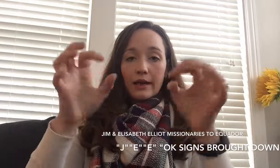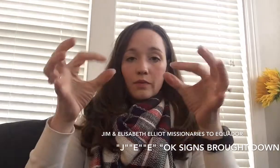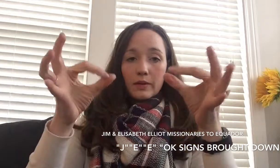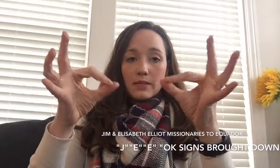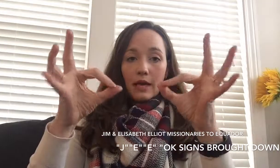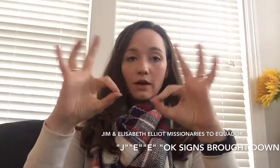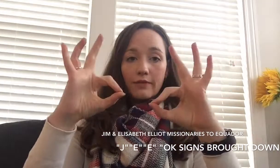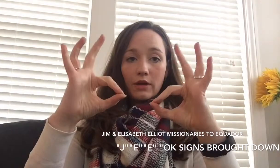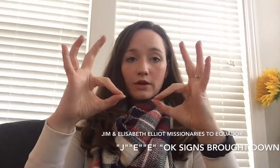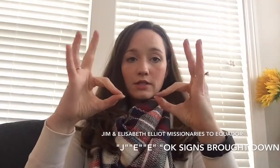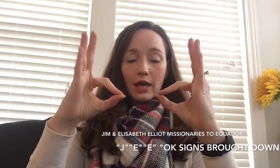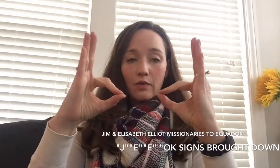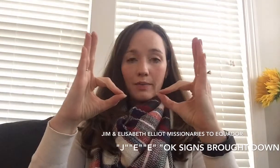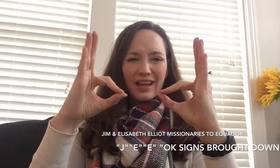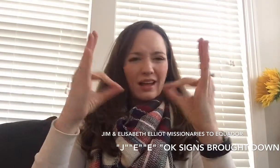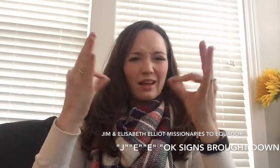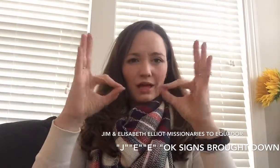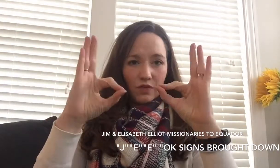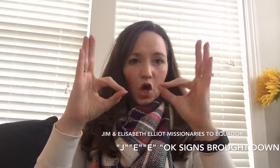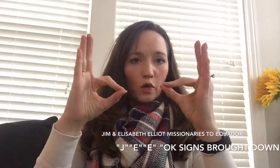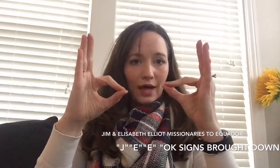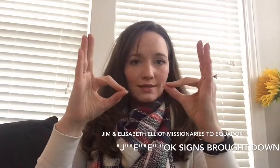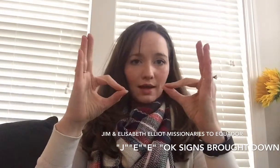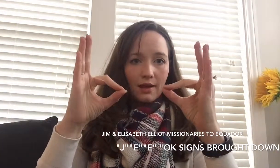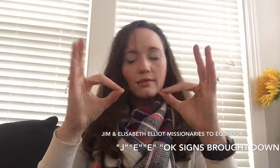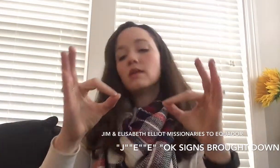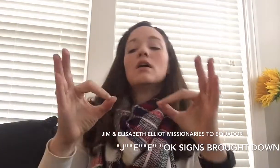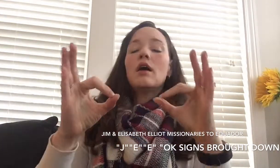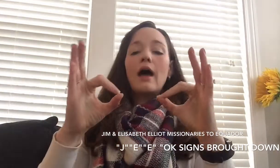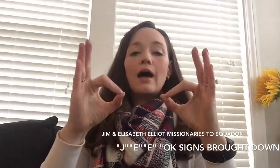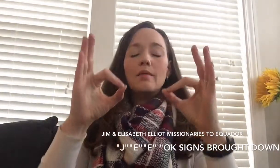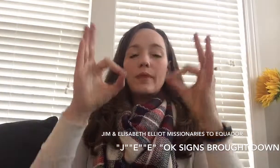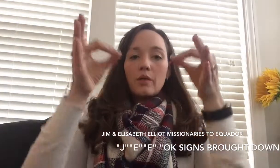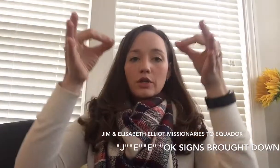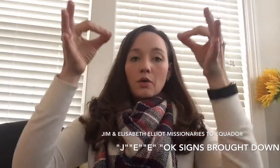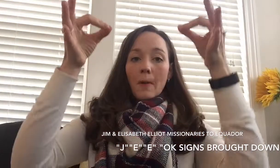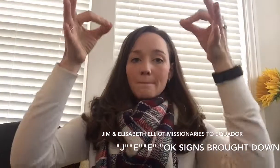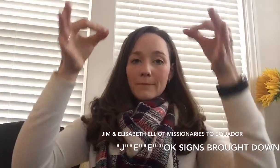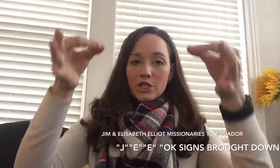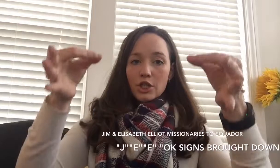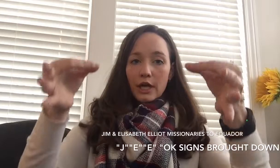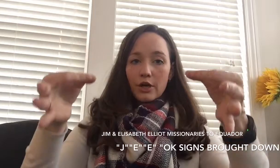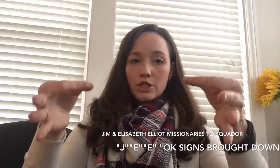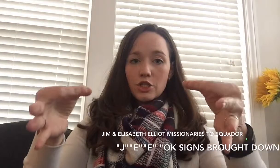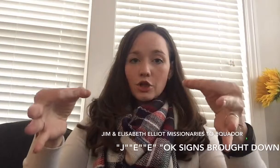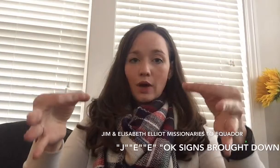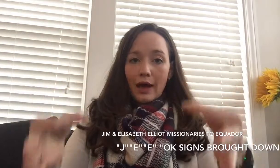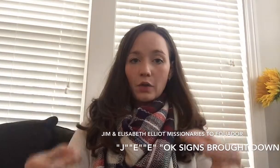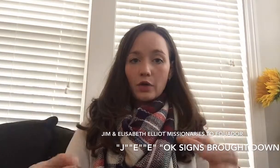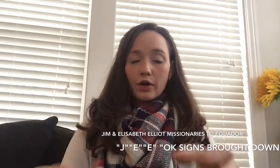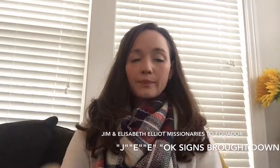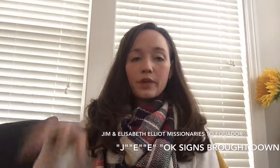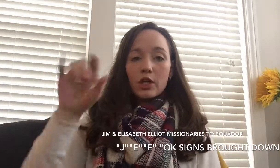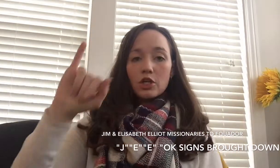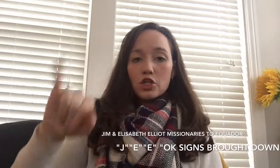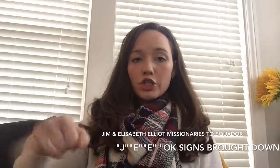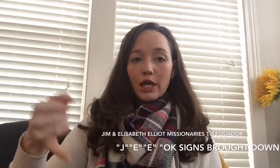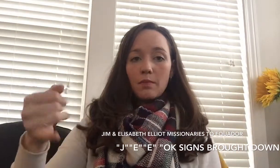then we take our fingers and we make kind of the OK sign, and we do missionaries to Ecuador. Jim